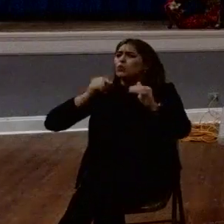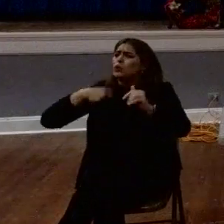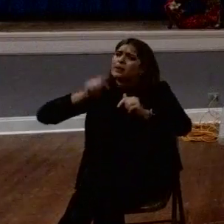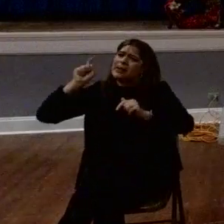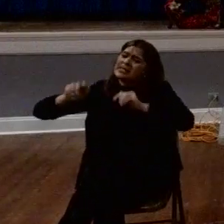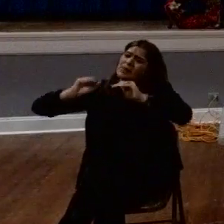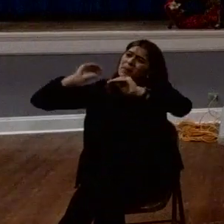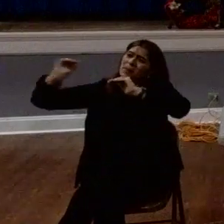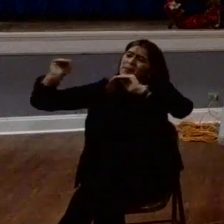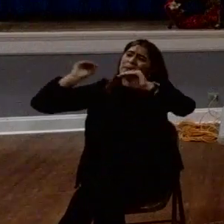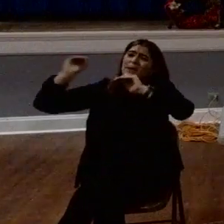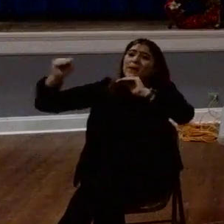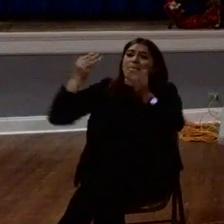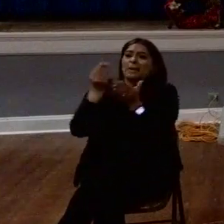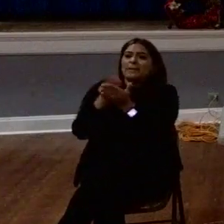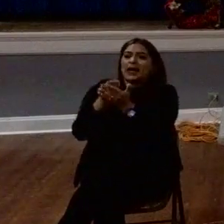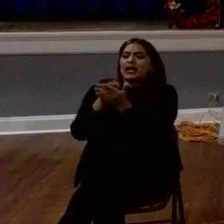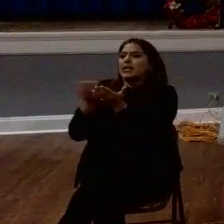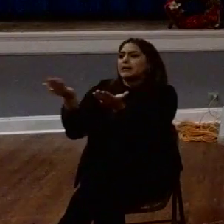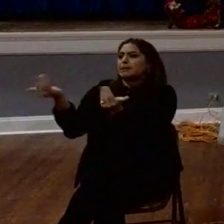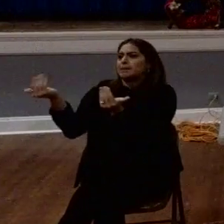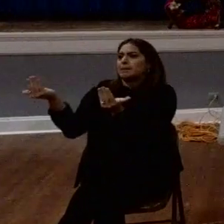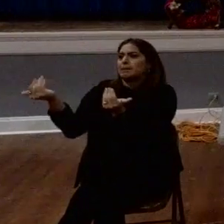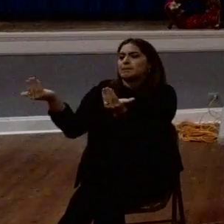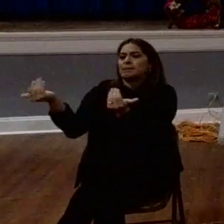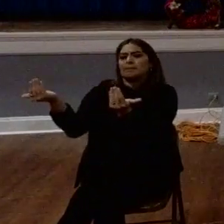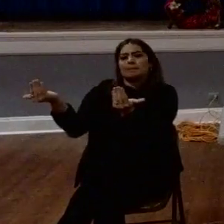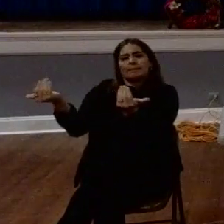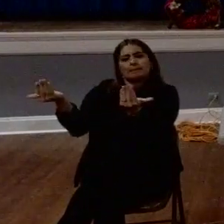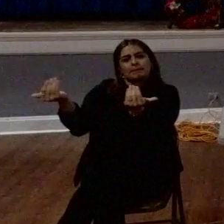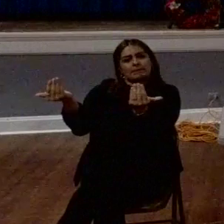to open up the purse strings,